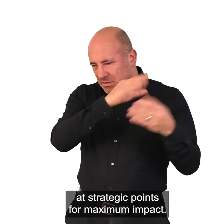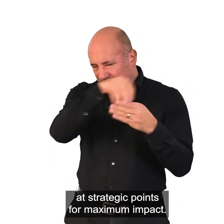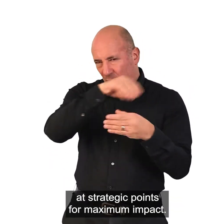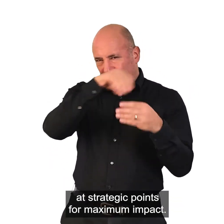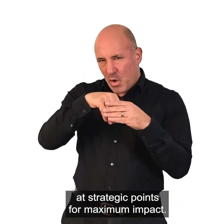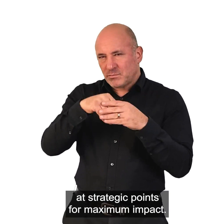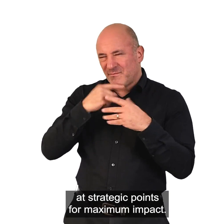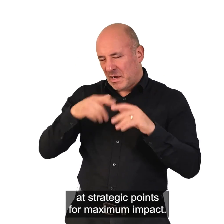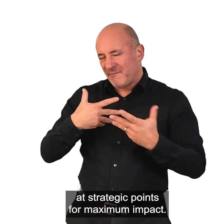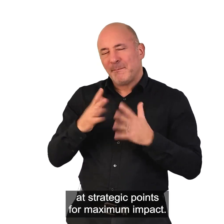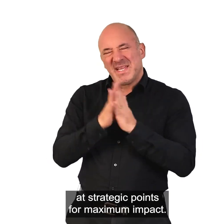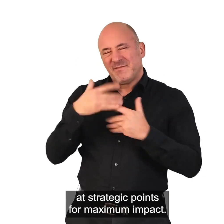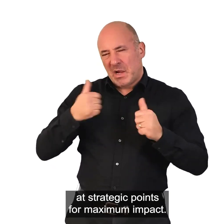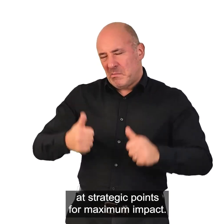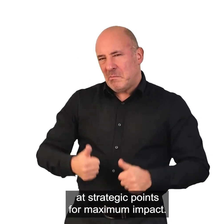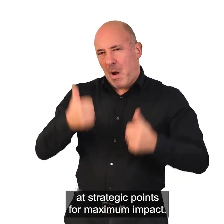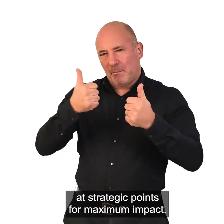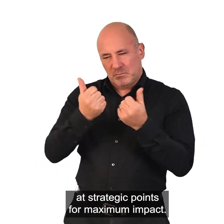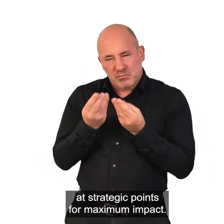points for maximum impact.